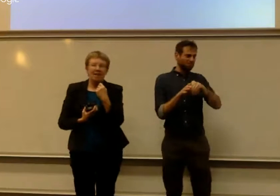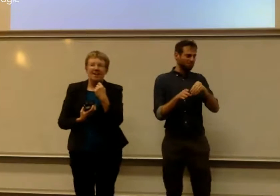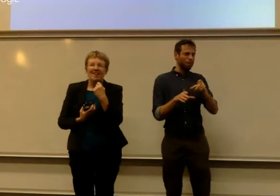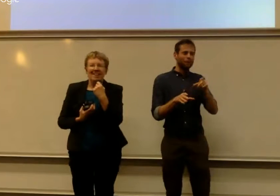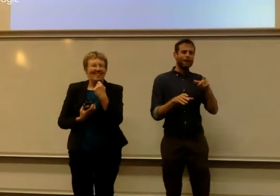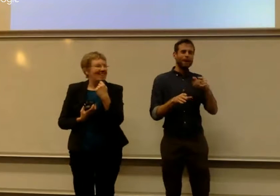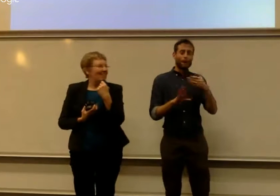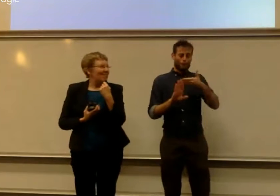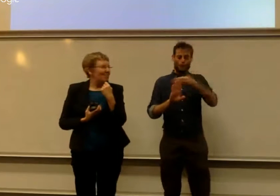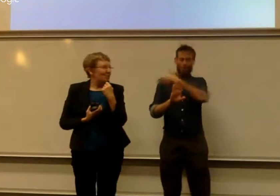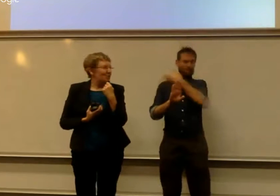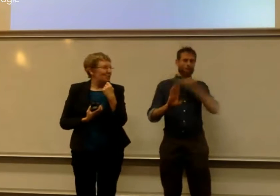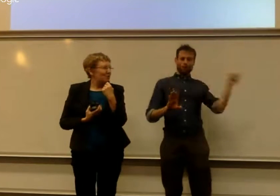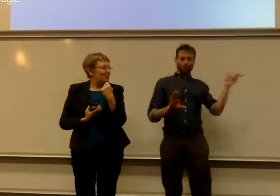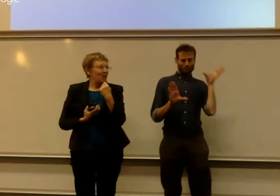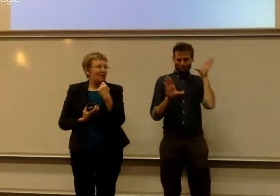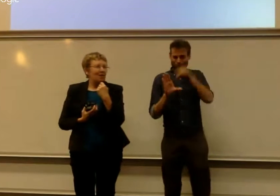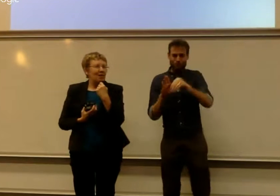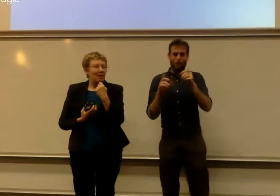life. And